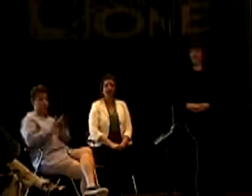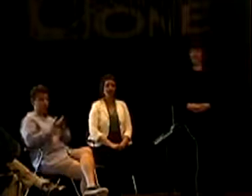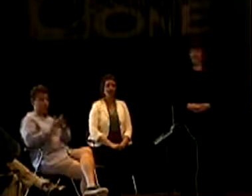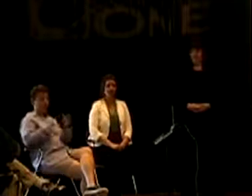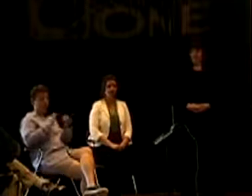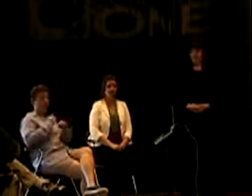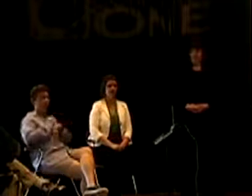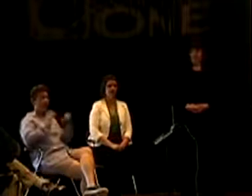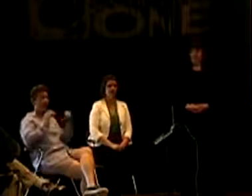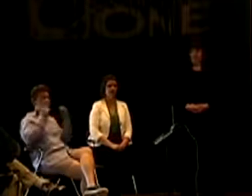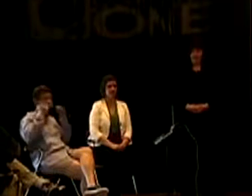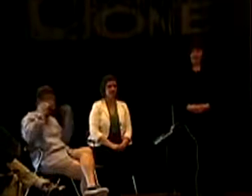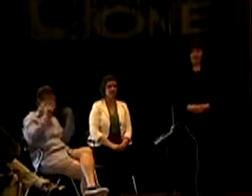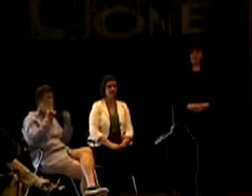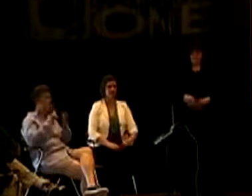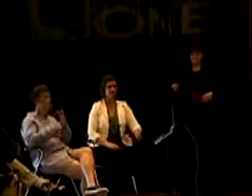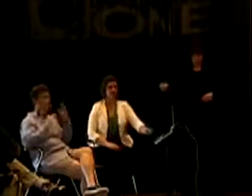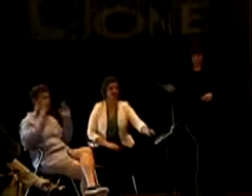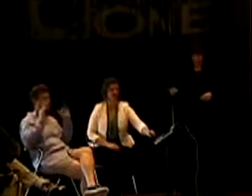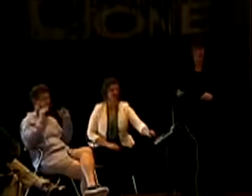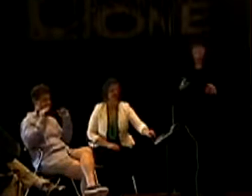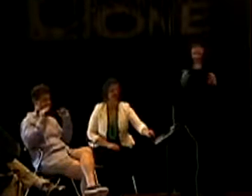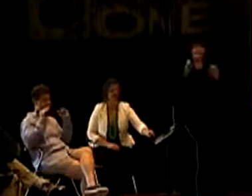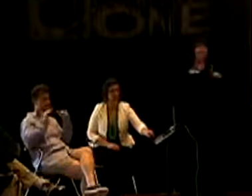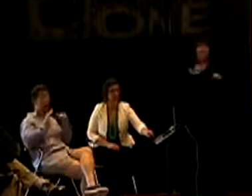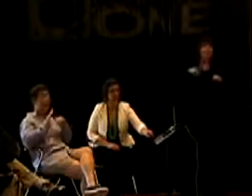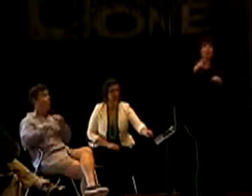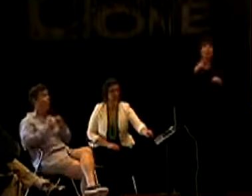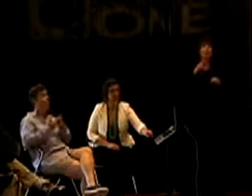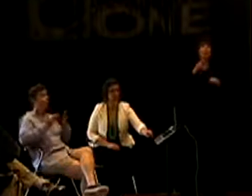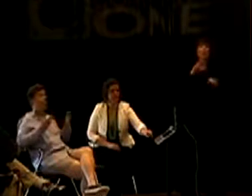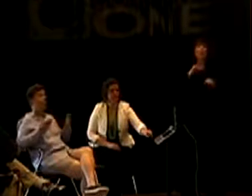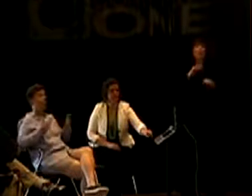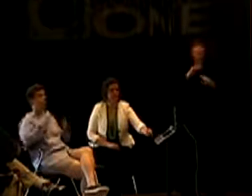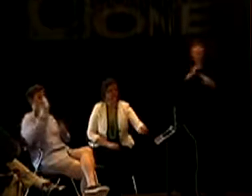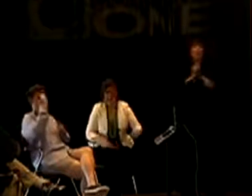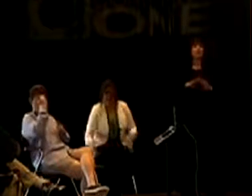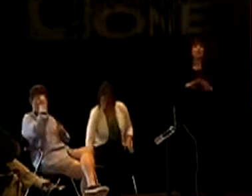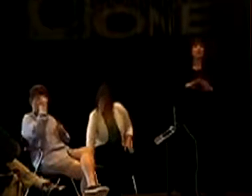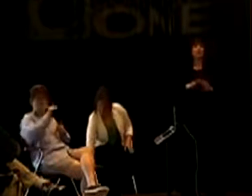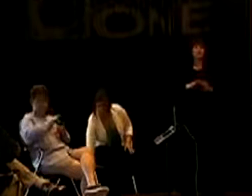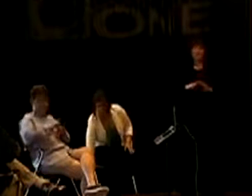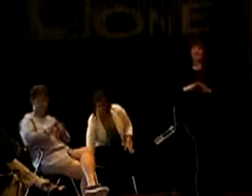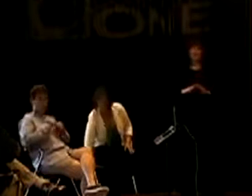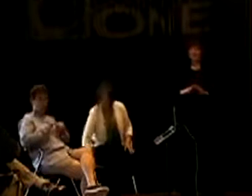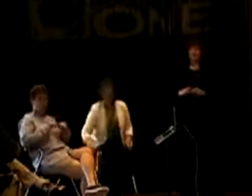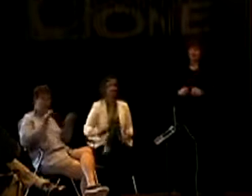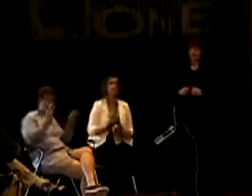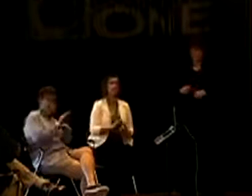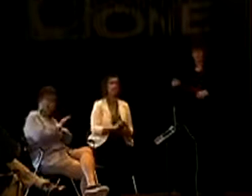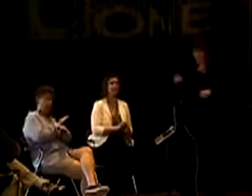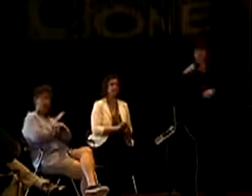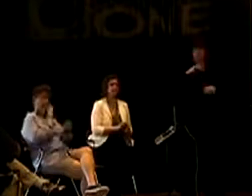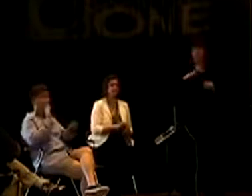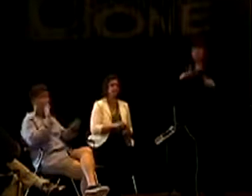go. To be honest, before I got to the venue, I really had no idea what to expect from this play. The only thing that I knew